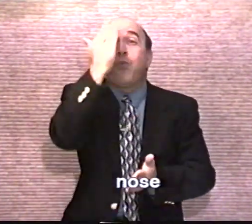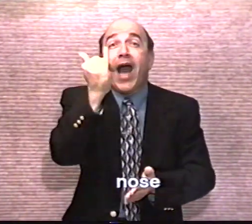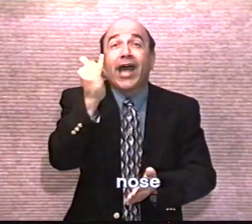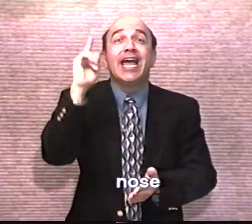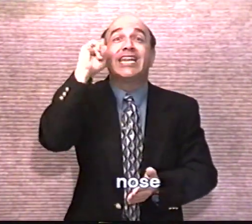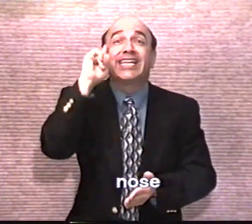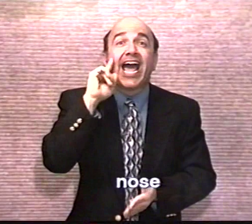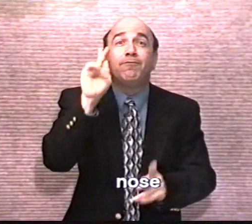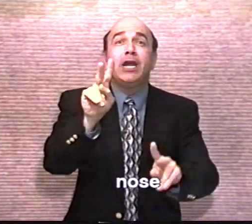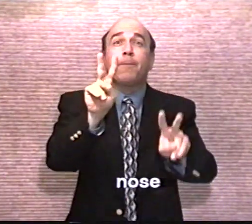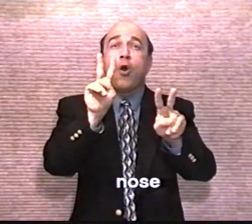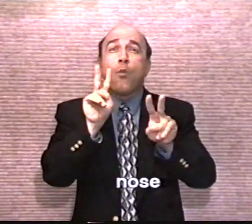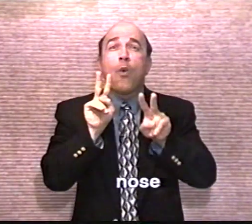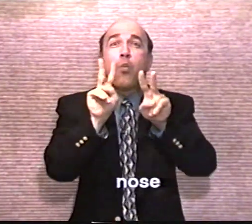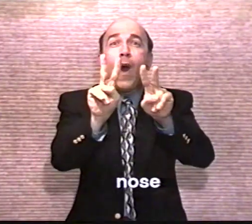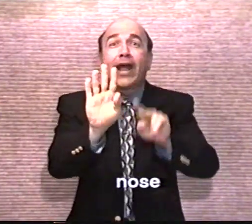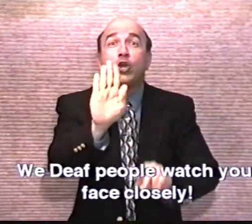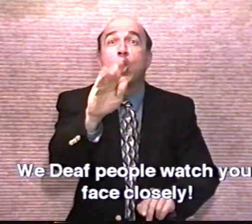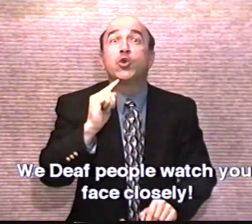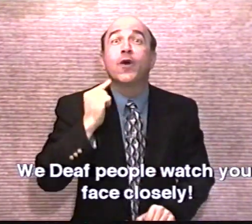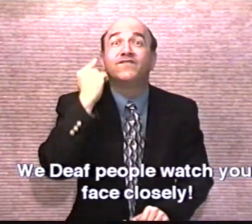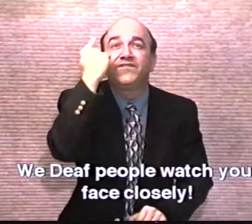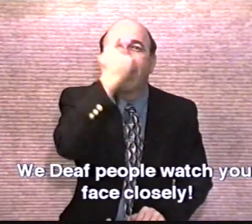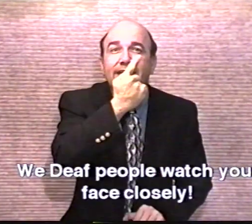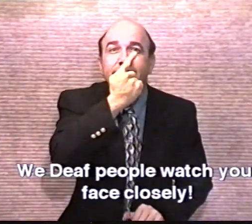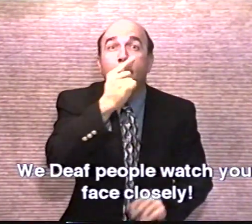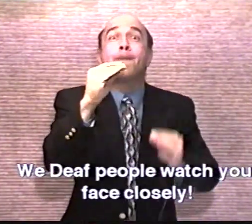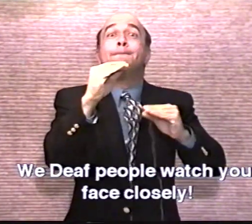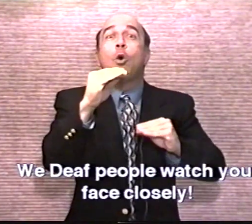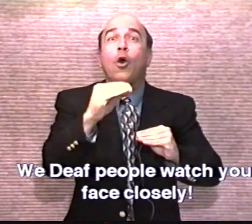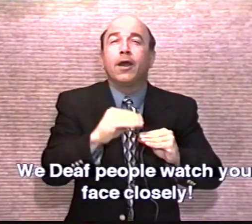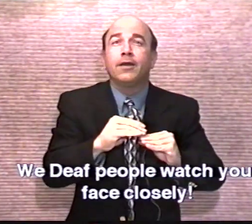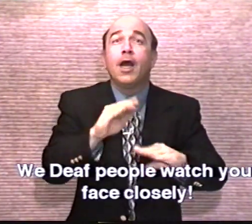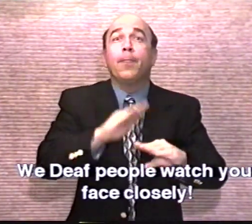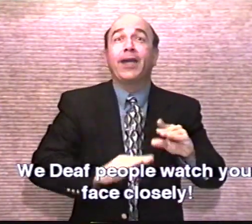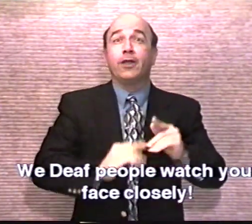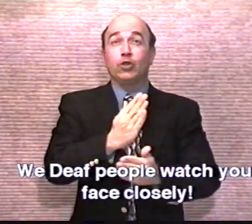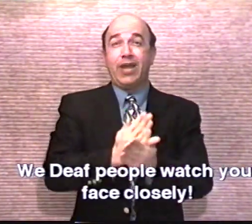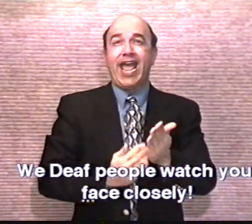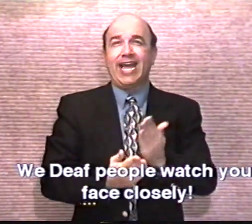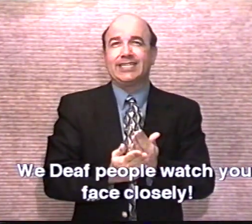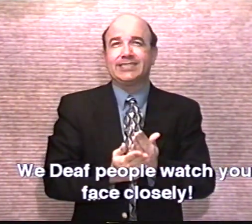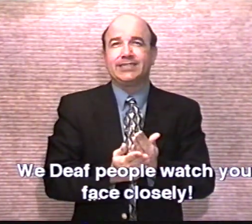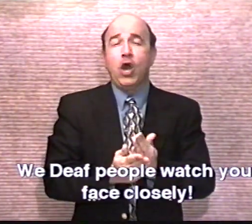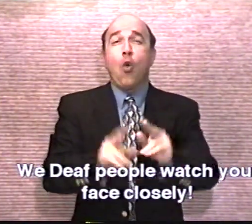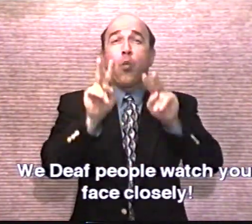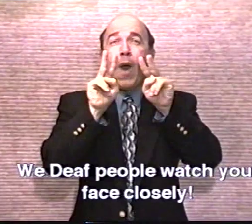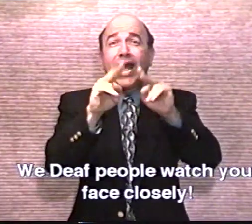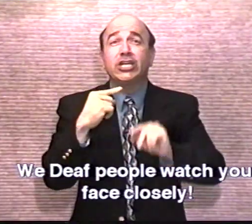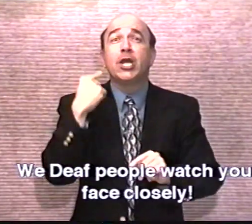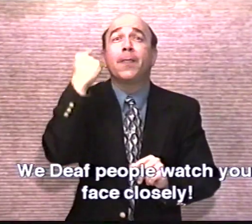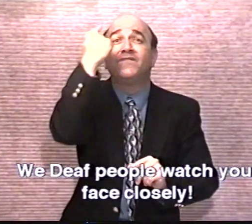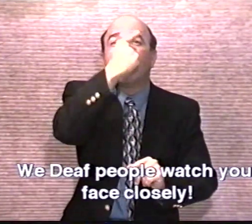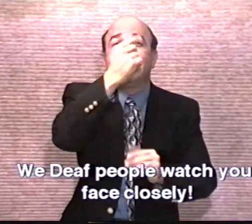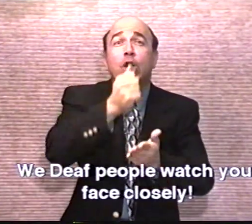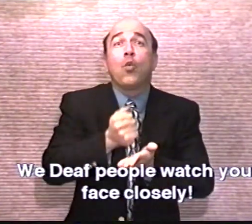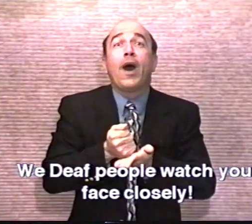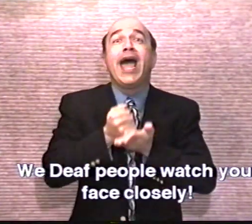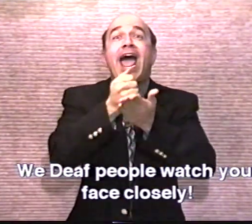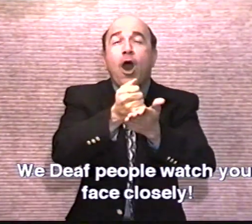why deaf people will watch your face more than your hand. Watching the face will help